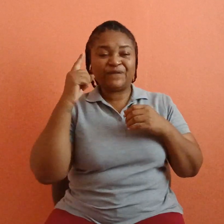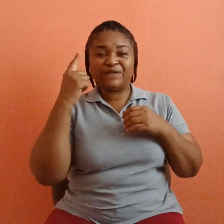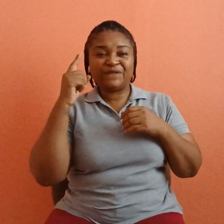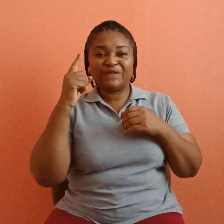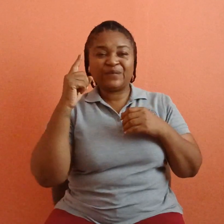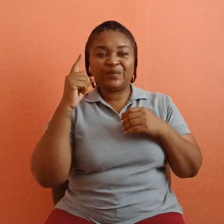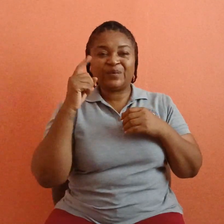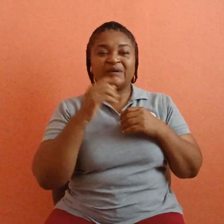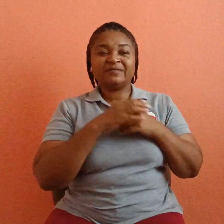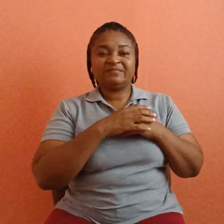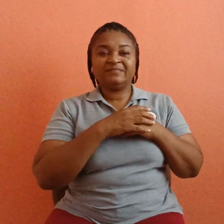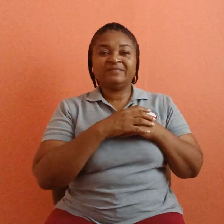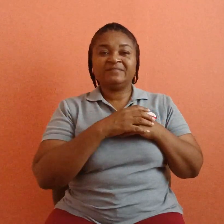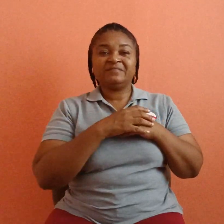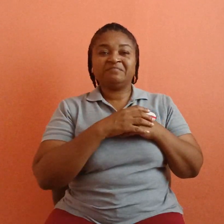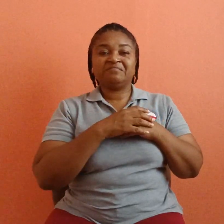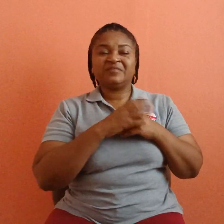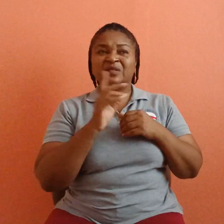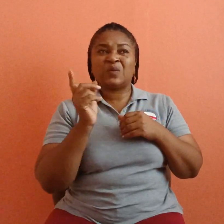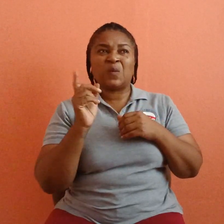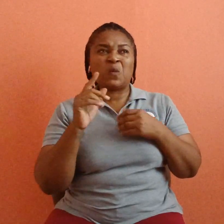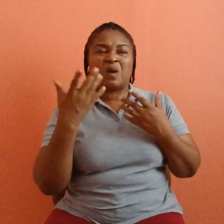and you tell them your area of interest.